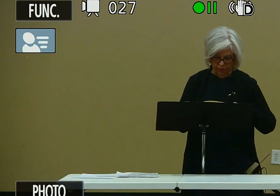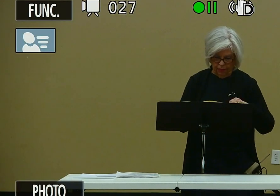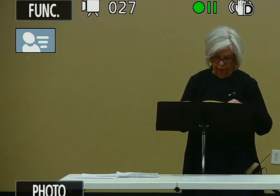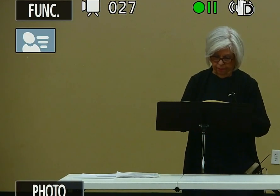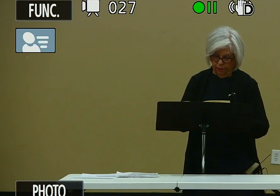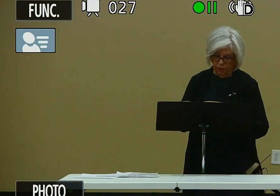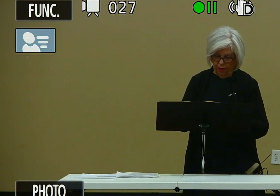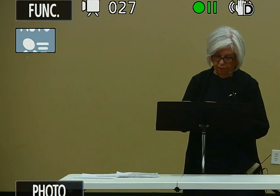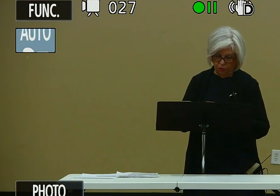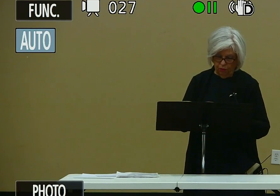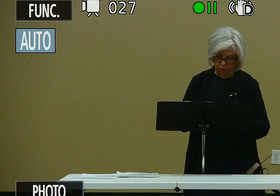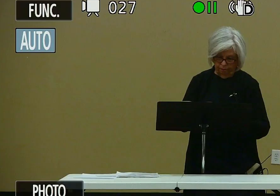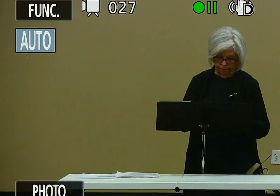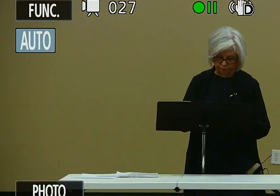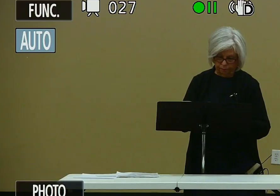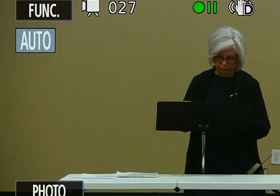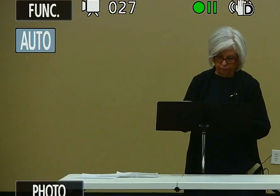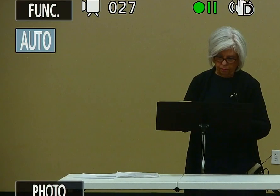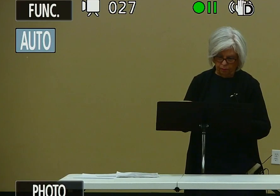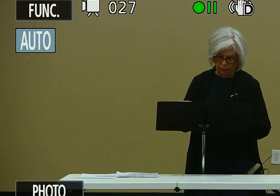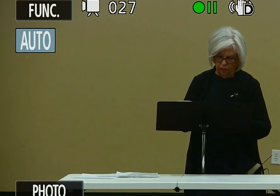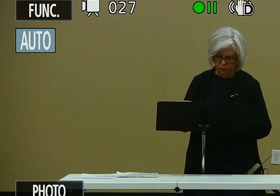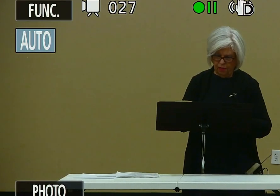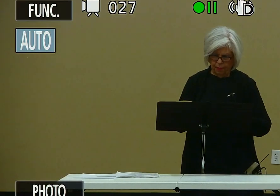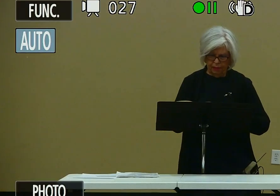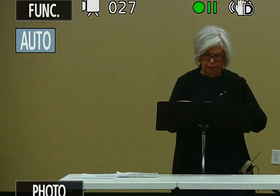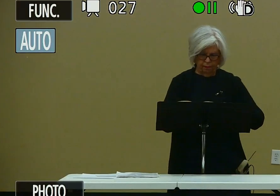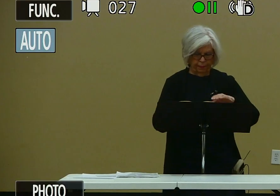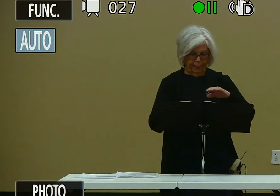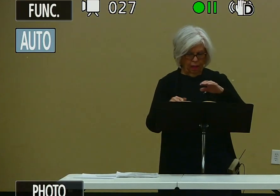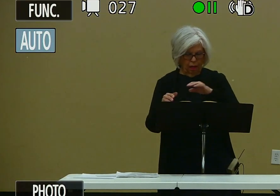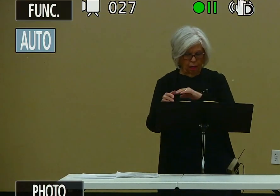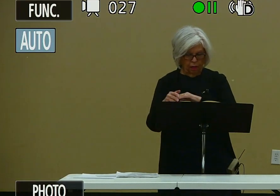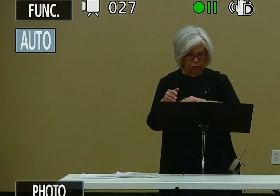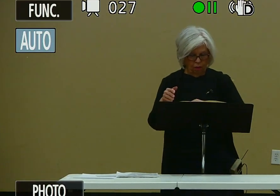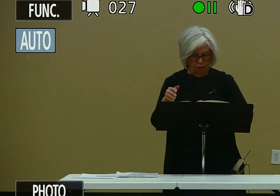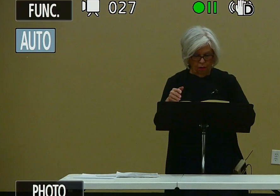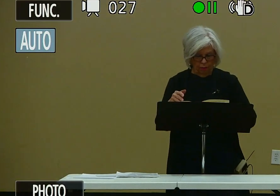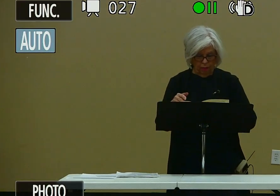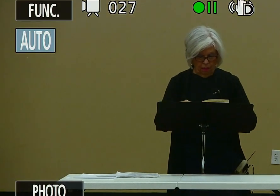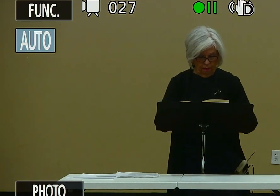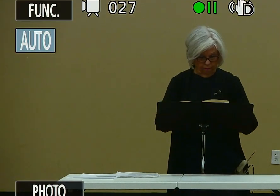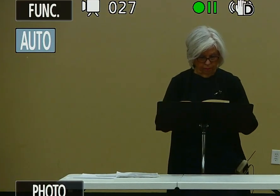night. So afternoon, same idea. On your arm,